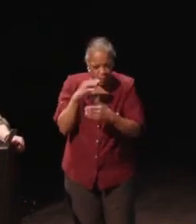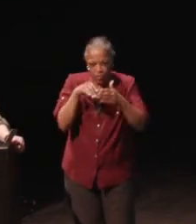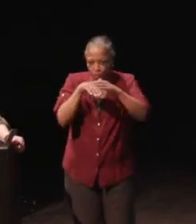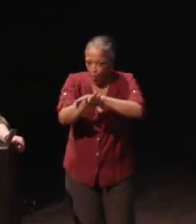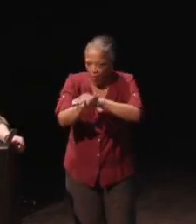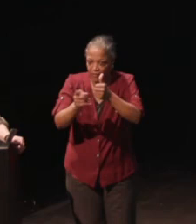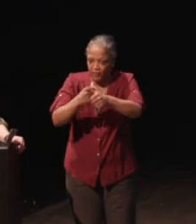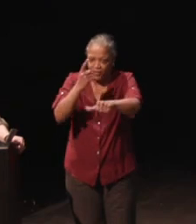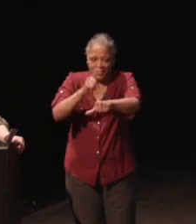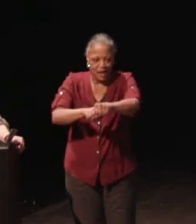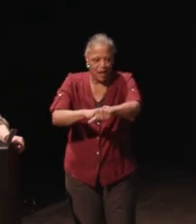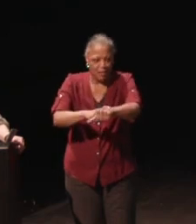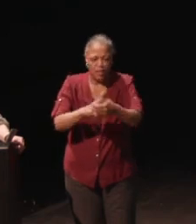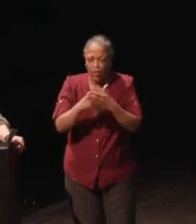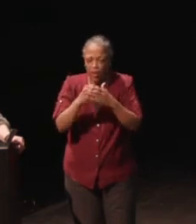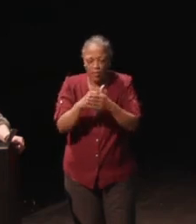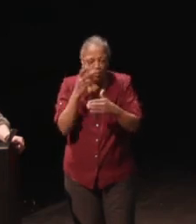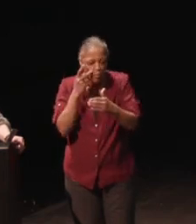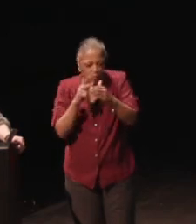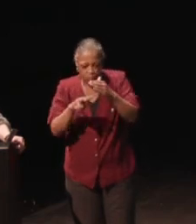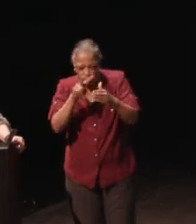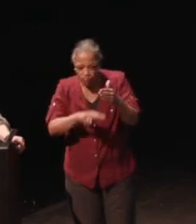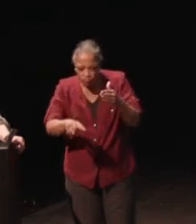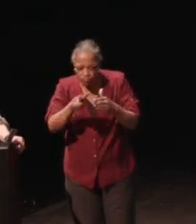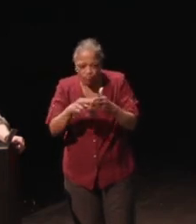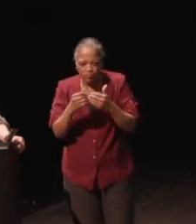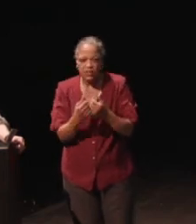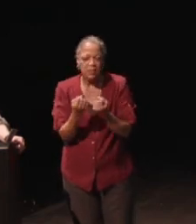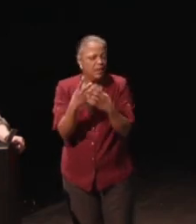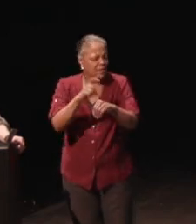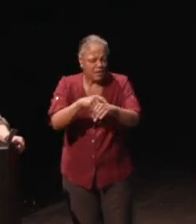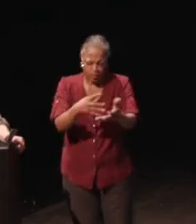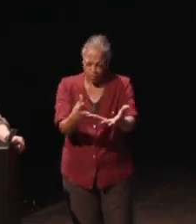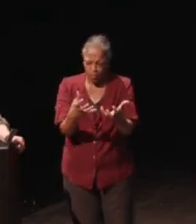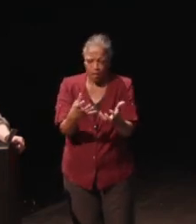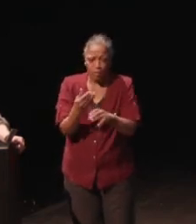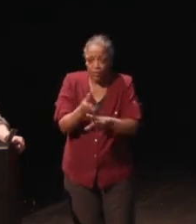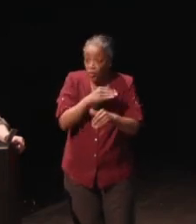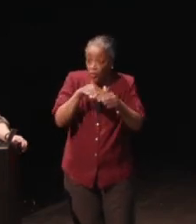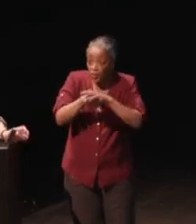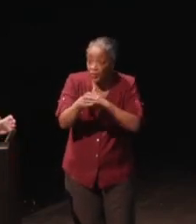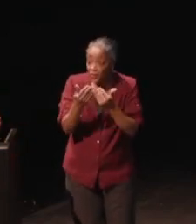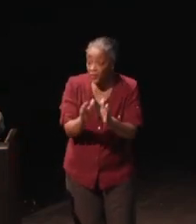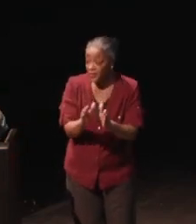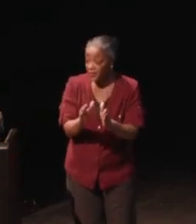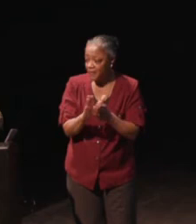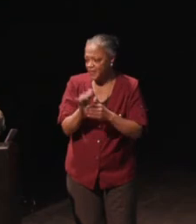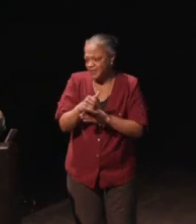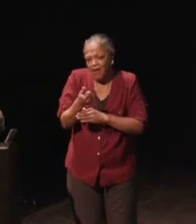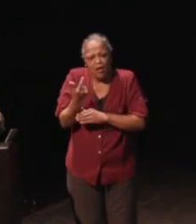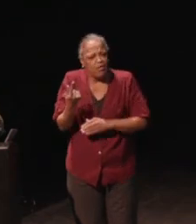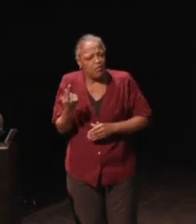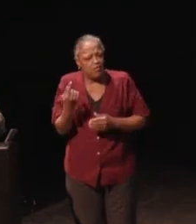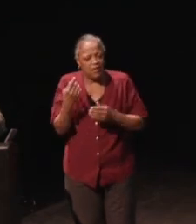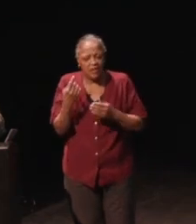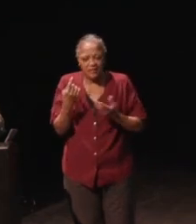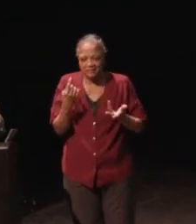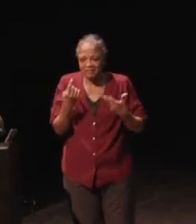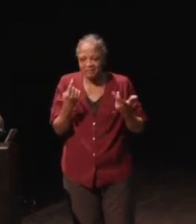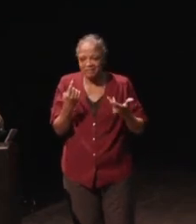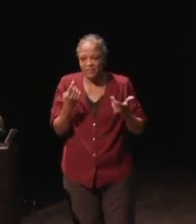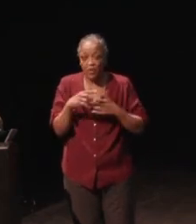many times as you want, or your parents can help you preview as many times as you want. And this is another one of these kinds